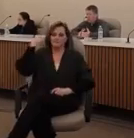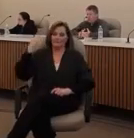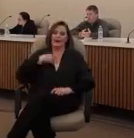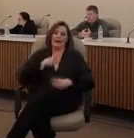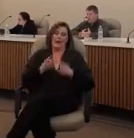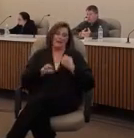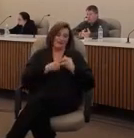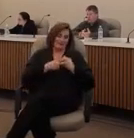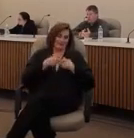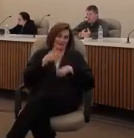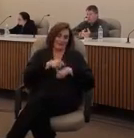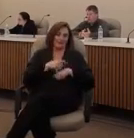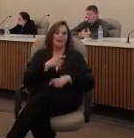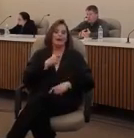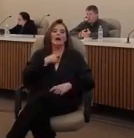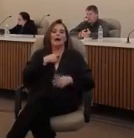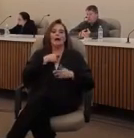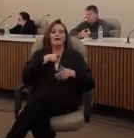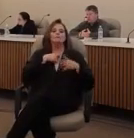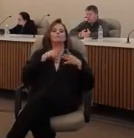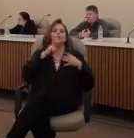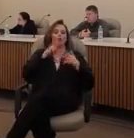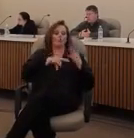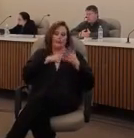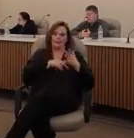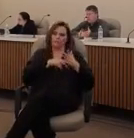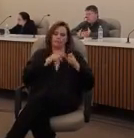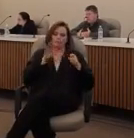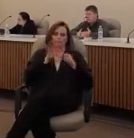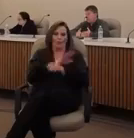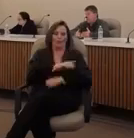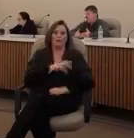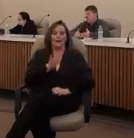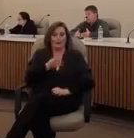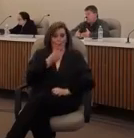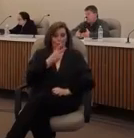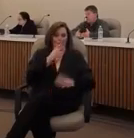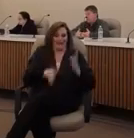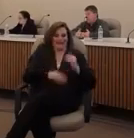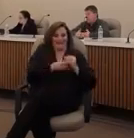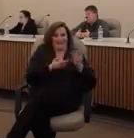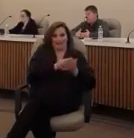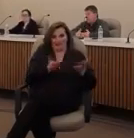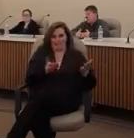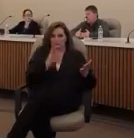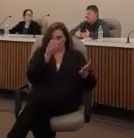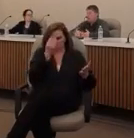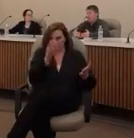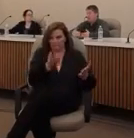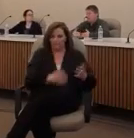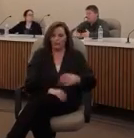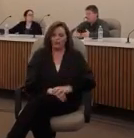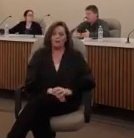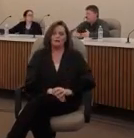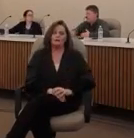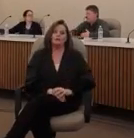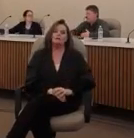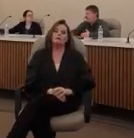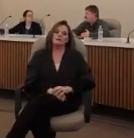the points. So I went through them in detail. On two of them, I actually added stuff that